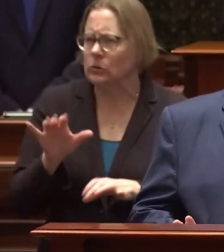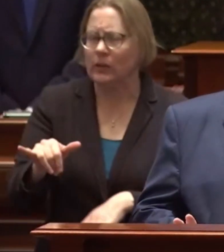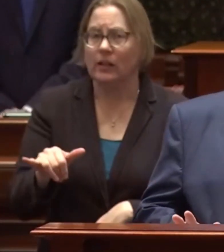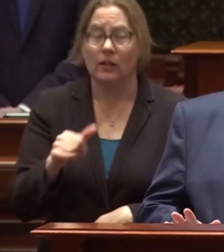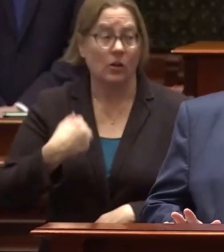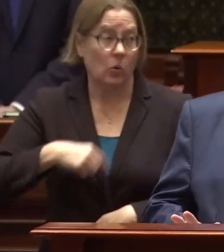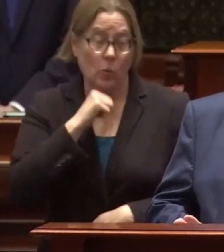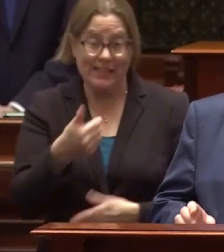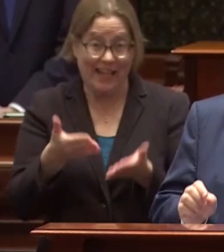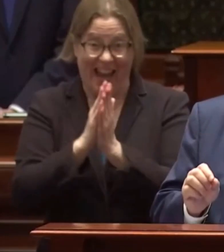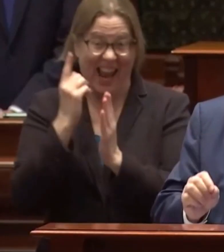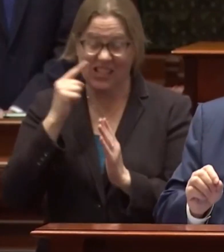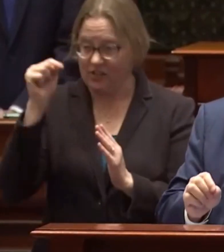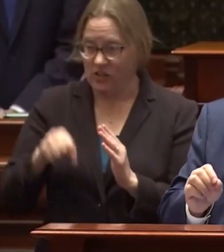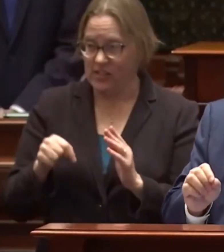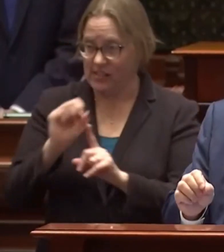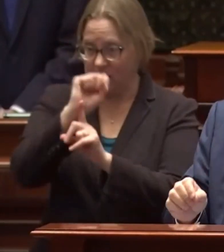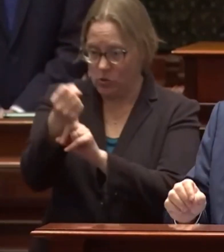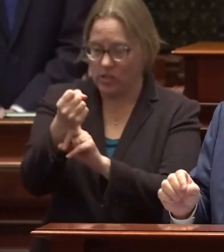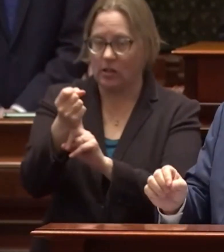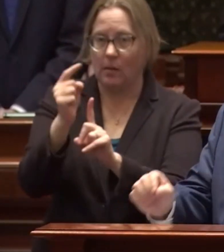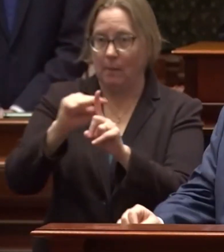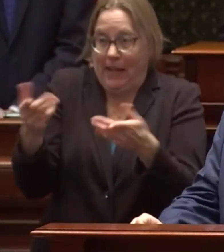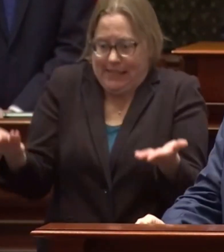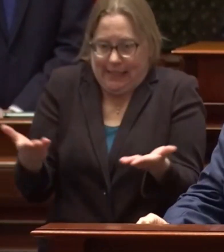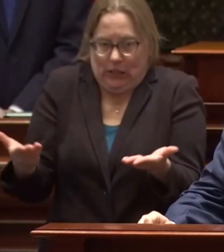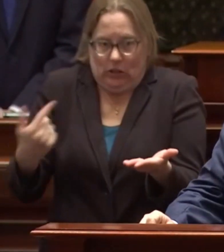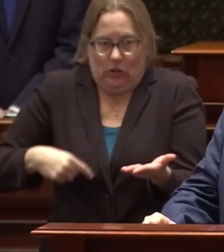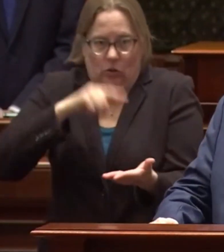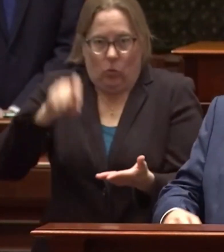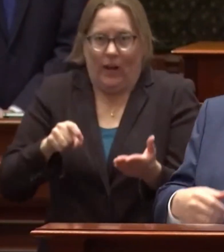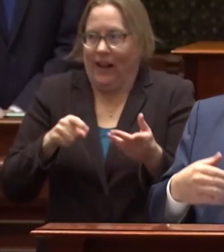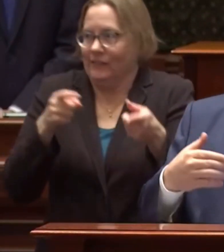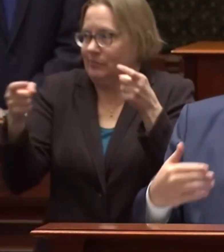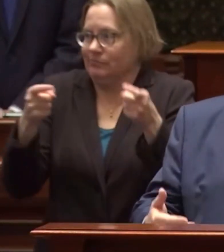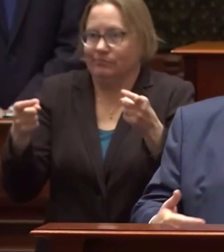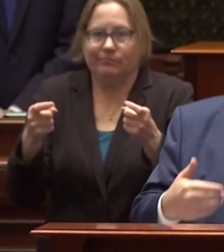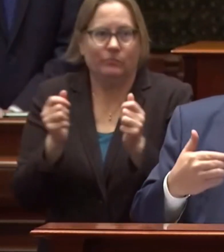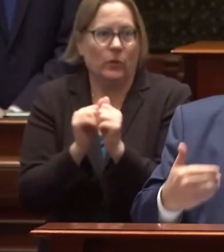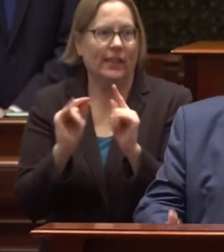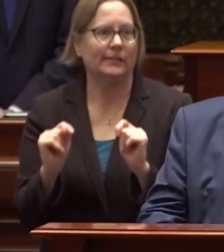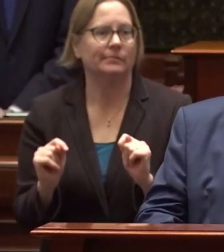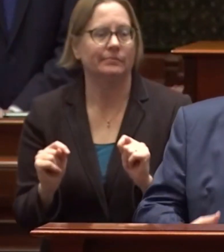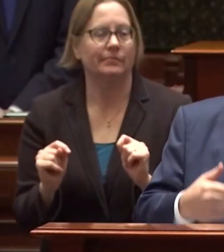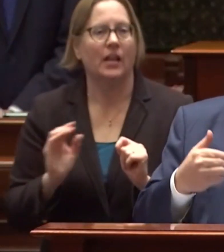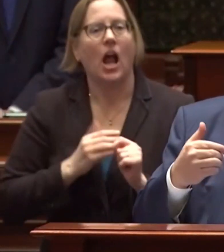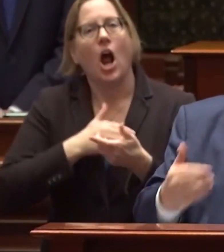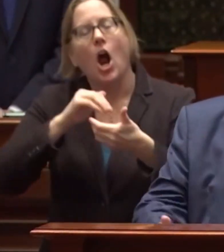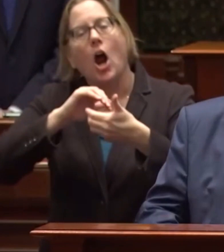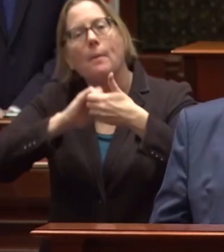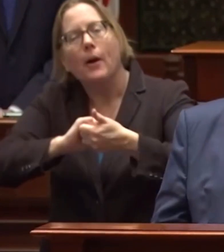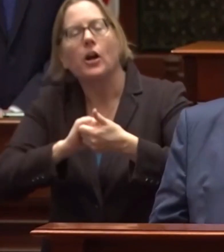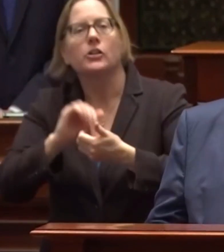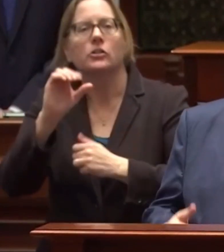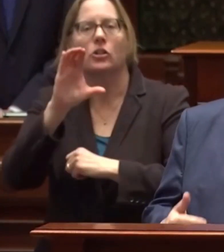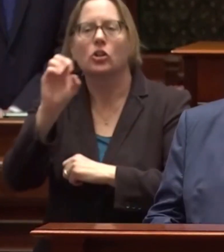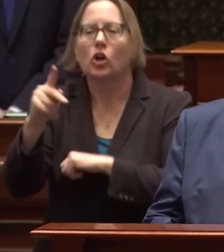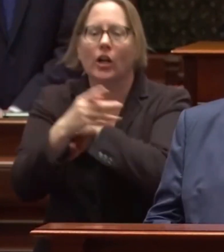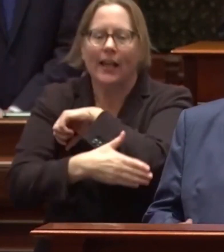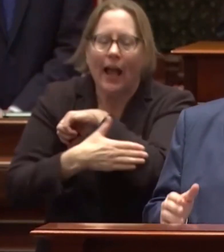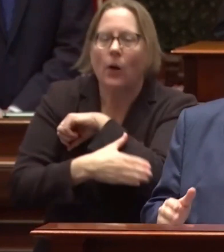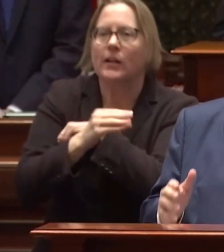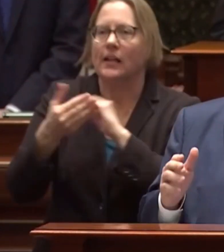didn't ask for this manufactured crisis, but we must deal with it all the same. With our partners in Cook County and the city of Chicago,